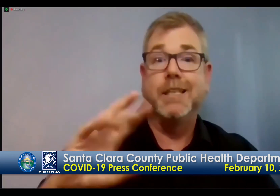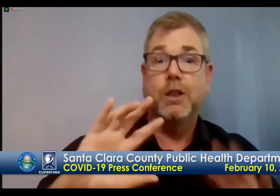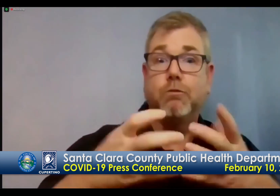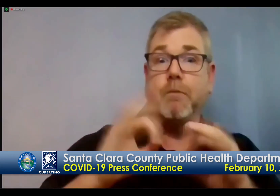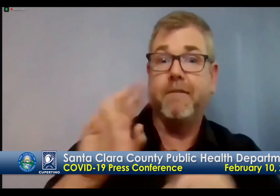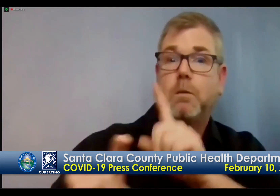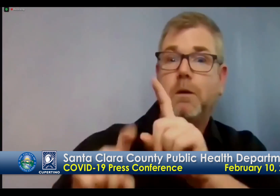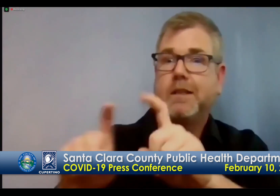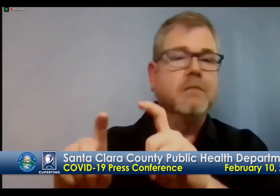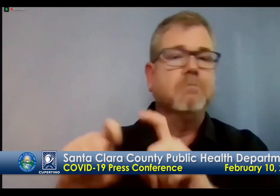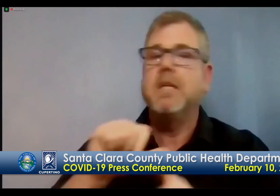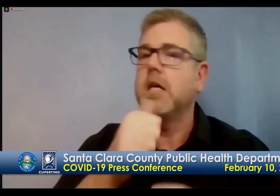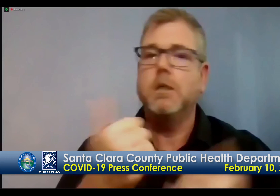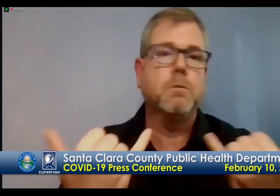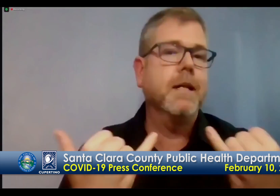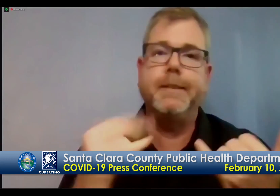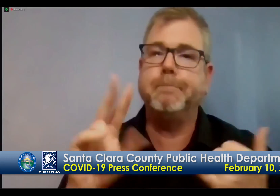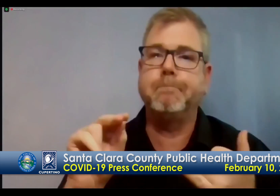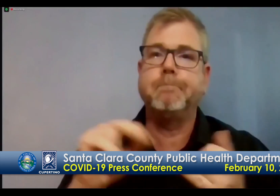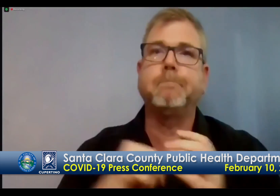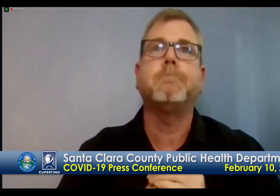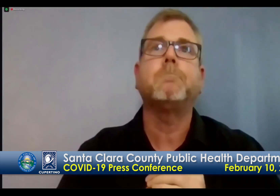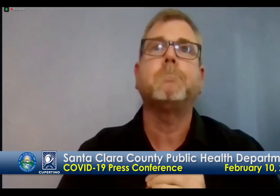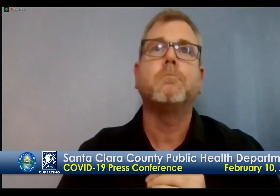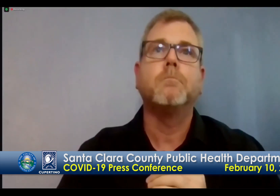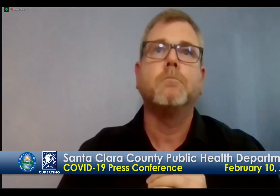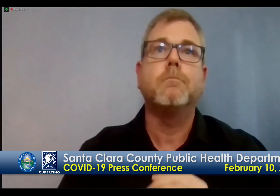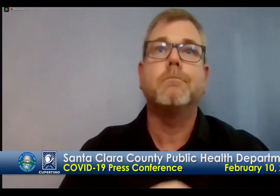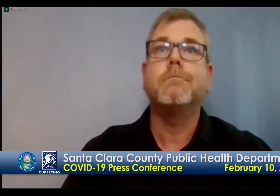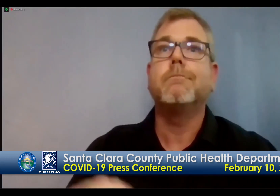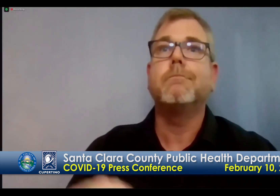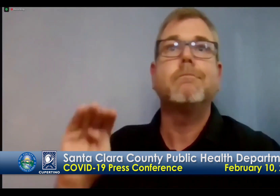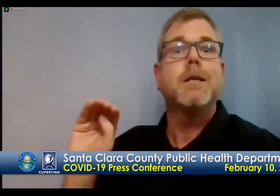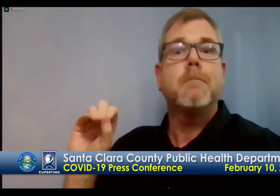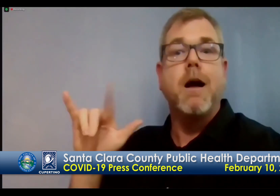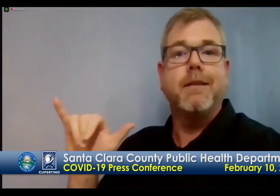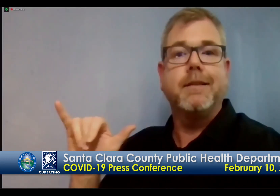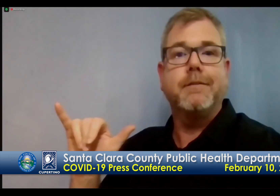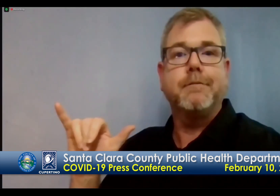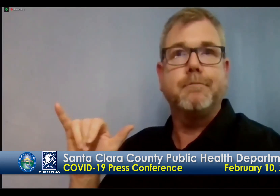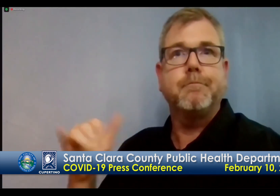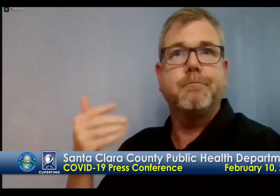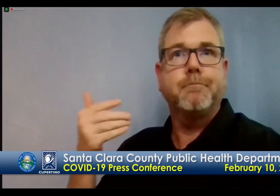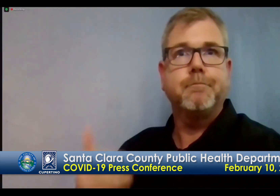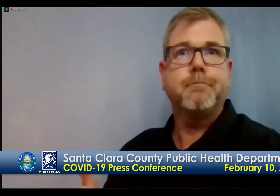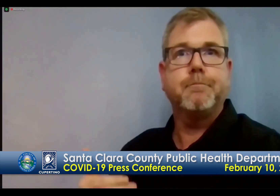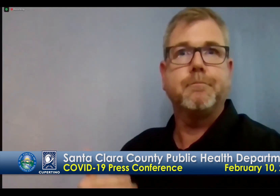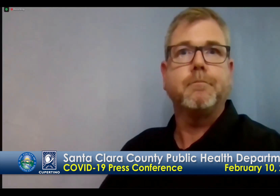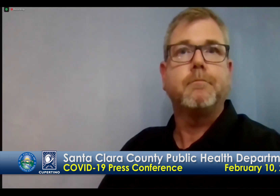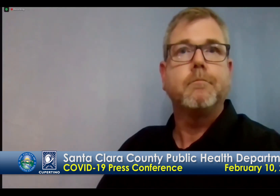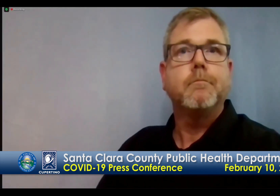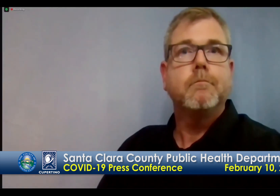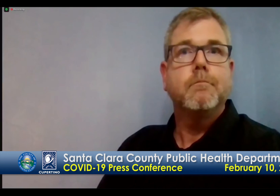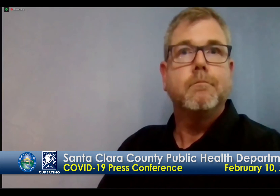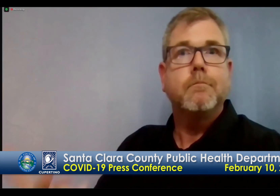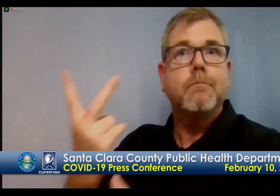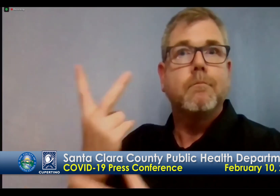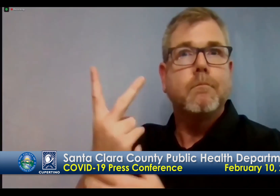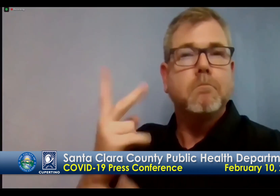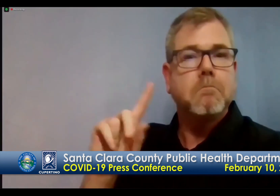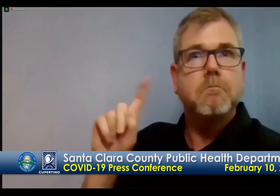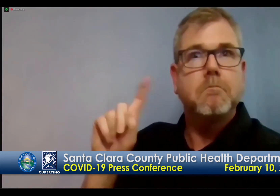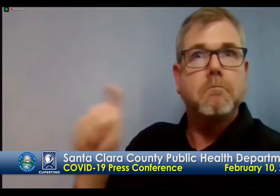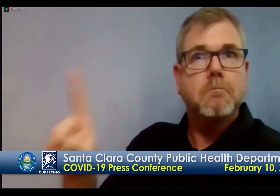can. Okay, great. So could you let me know, with both the cases, were they selected randomly